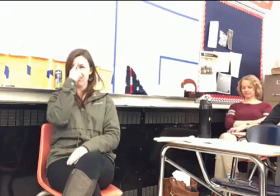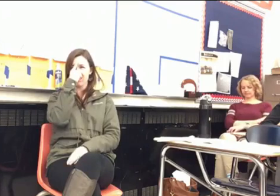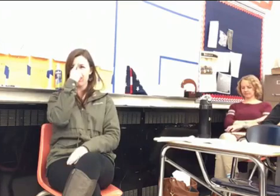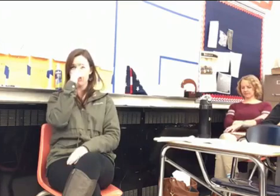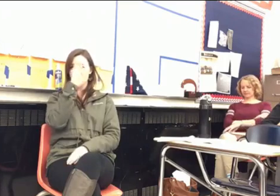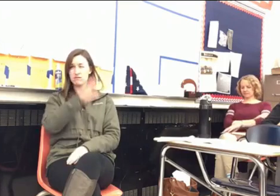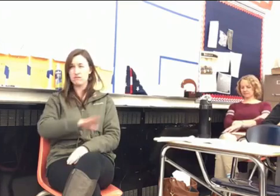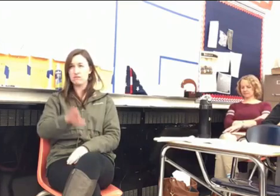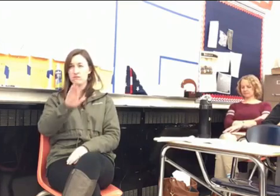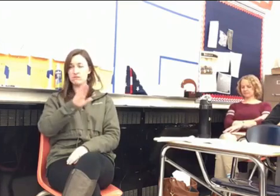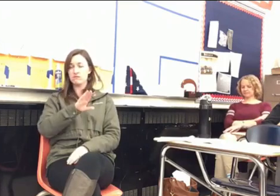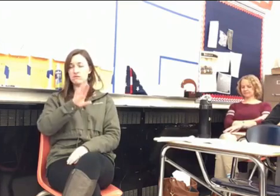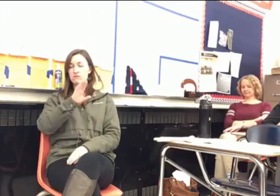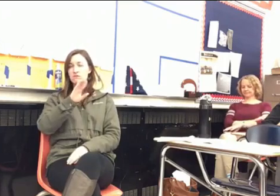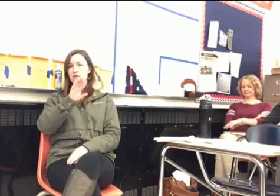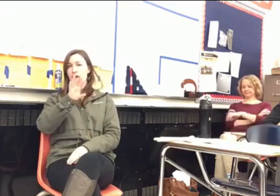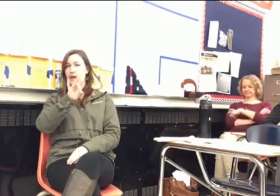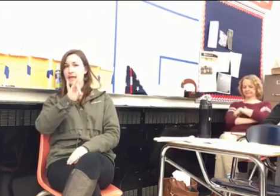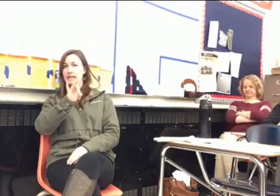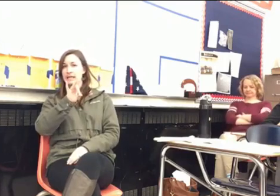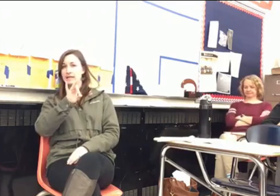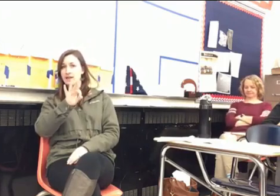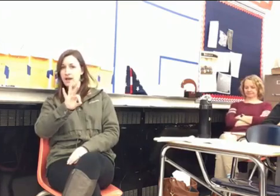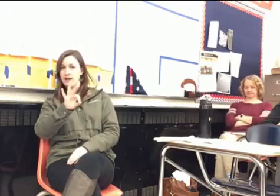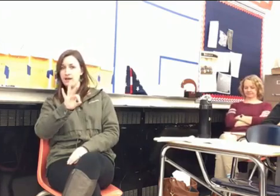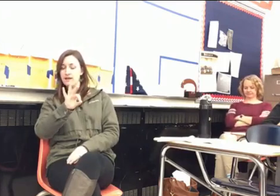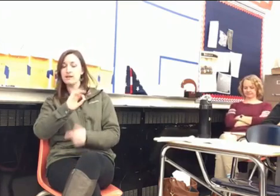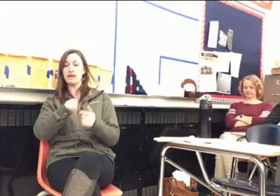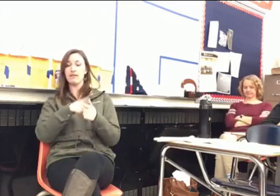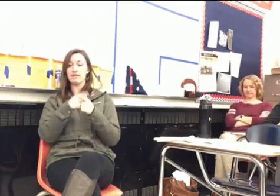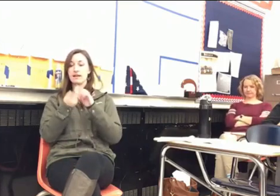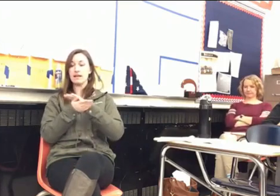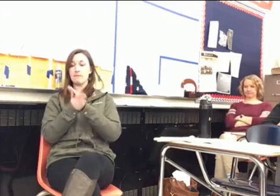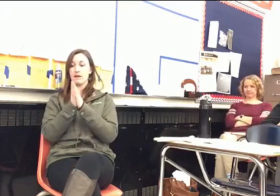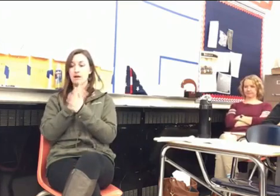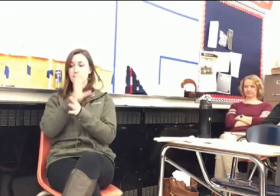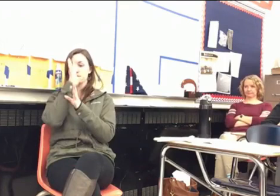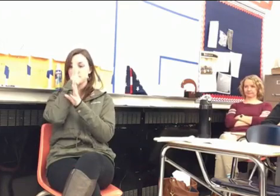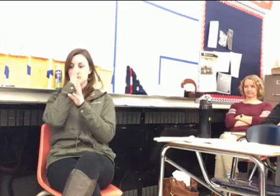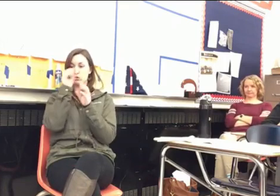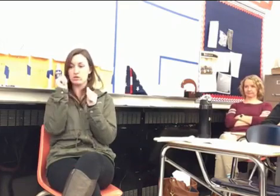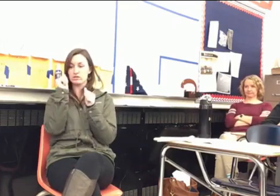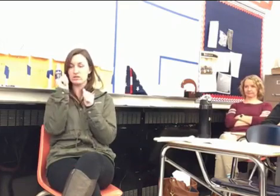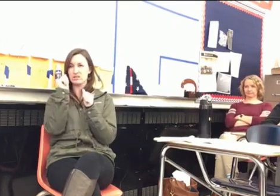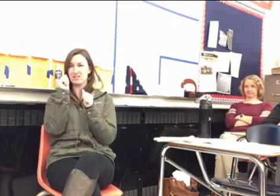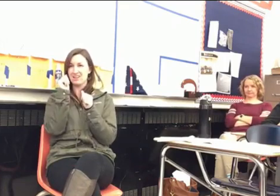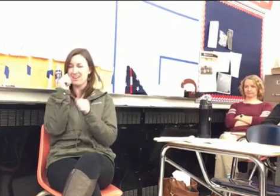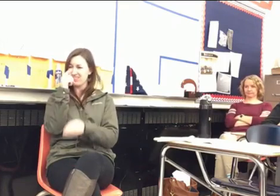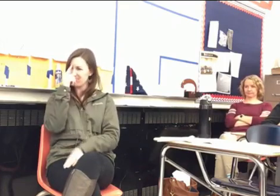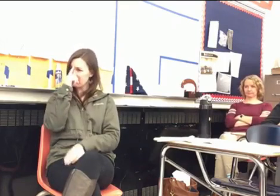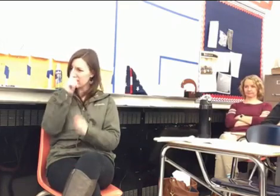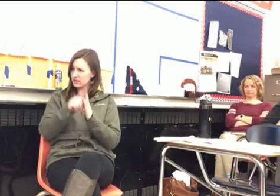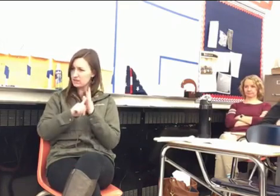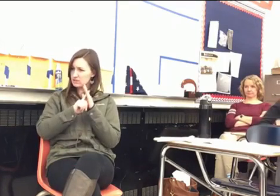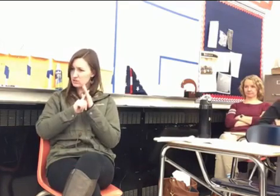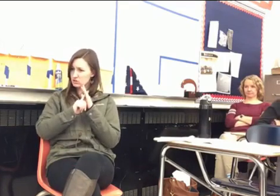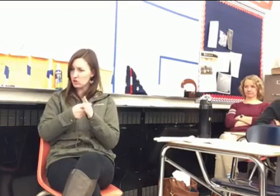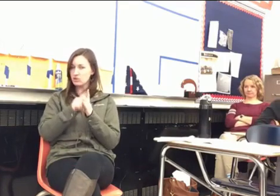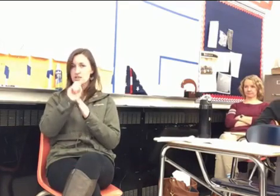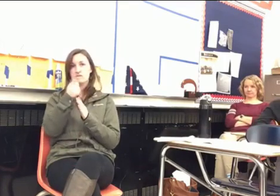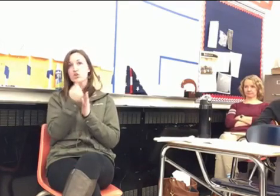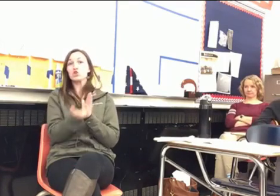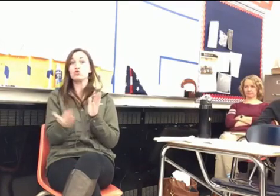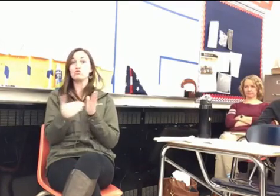in 89, and then he comes into the presidency, I believe he starts his first re-election